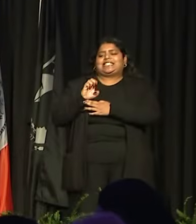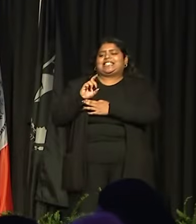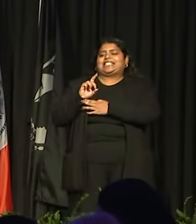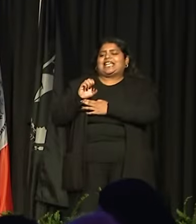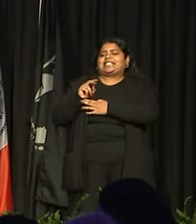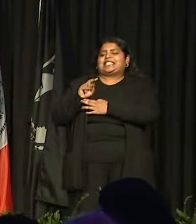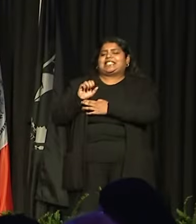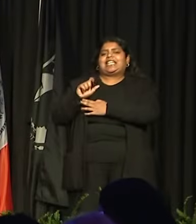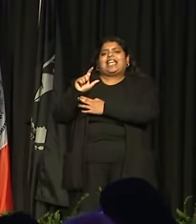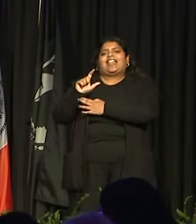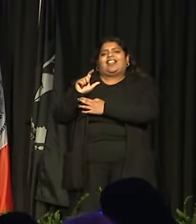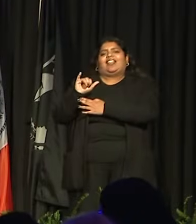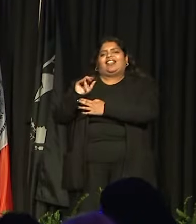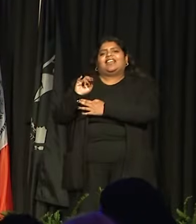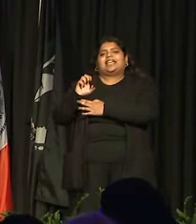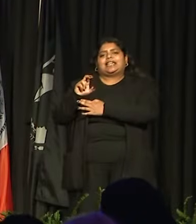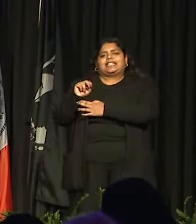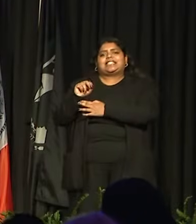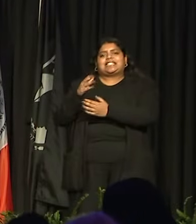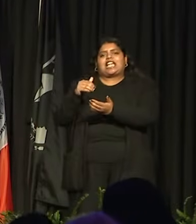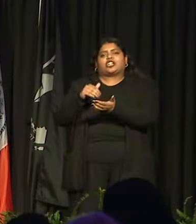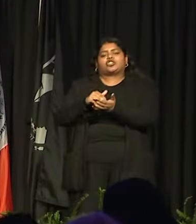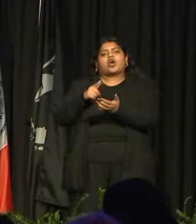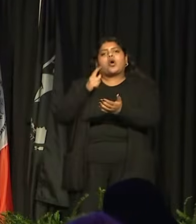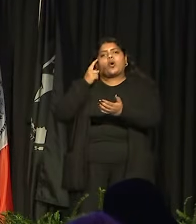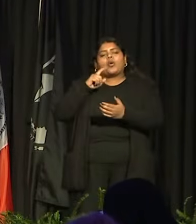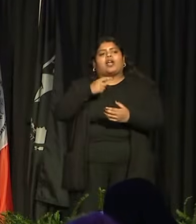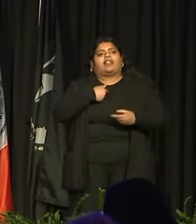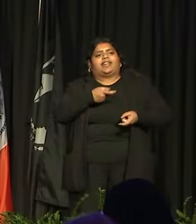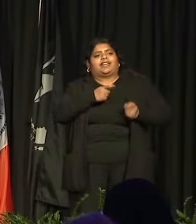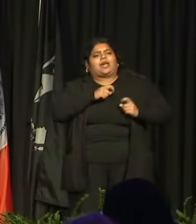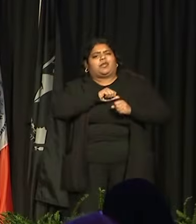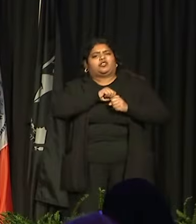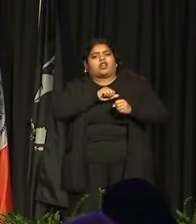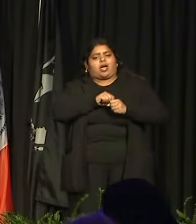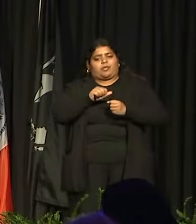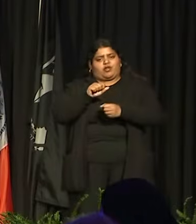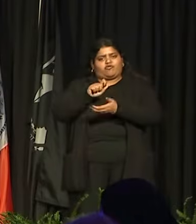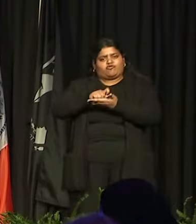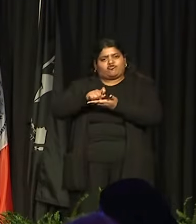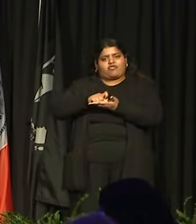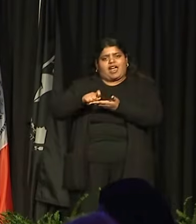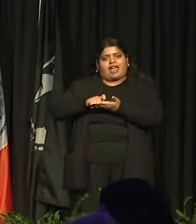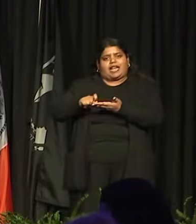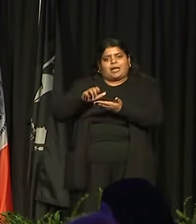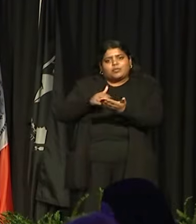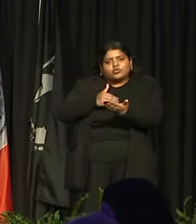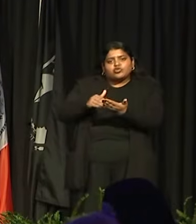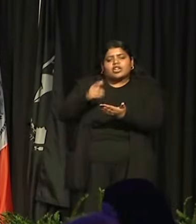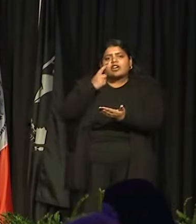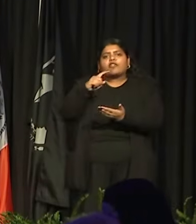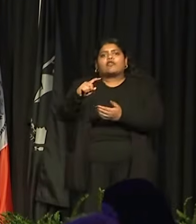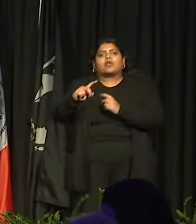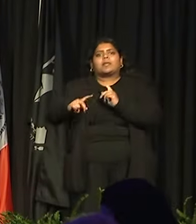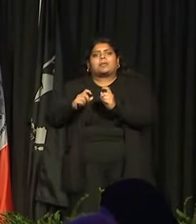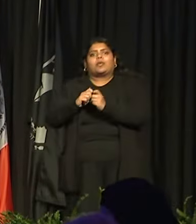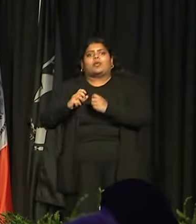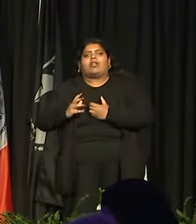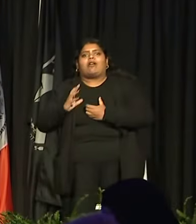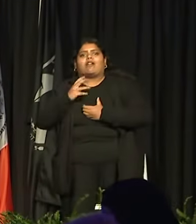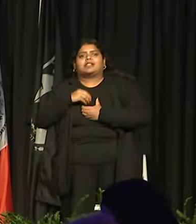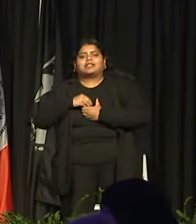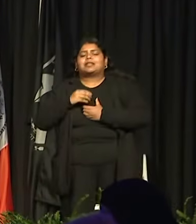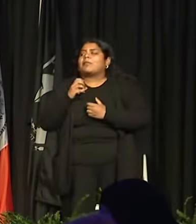music for individuals with autism. And it was such an amazing experience. I did so much research, and